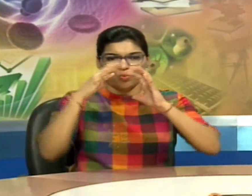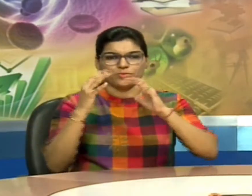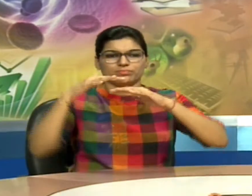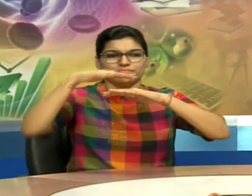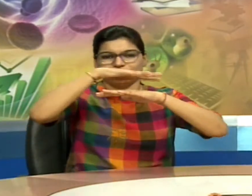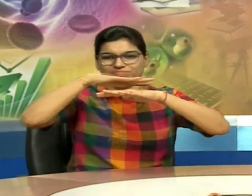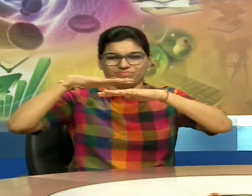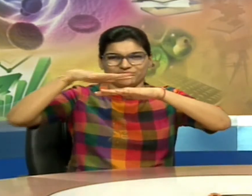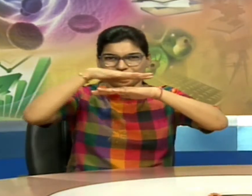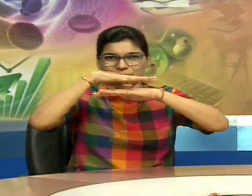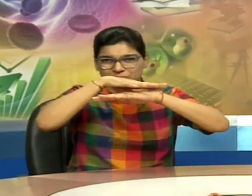Atmosphere,